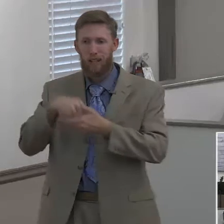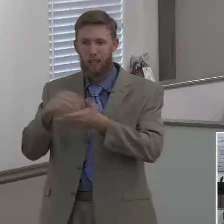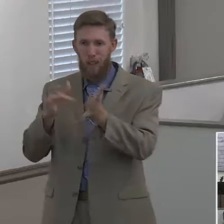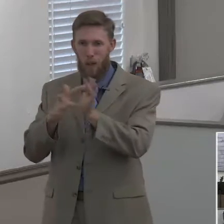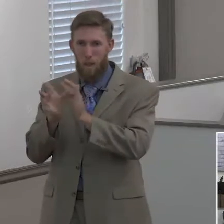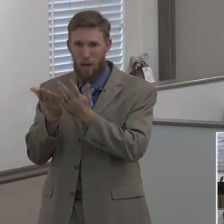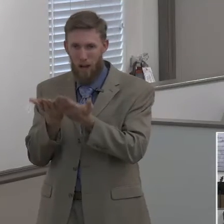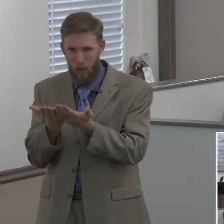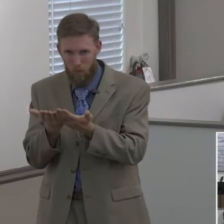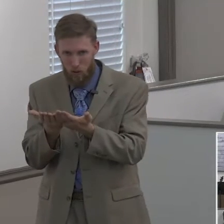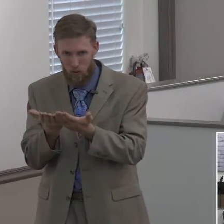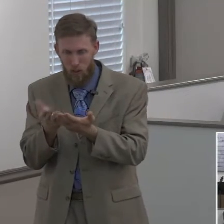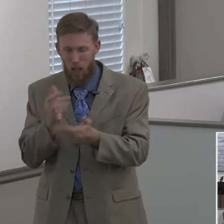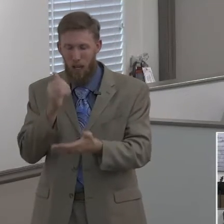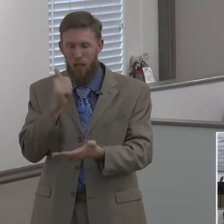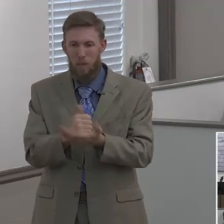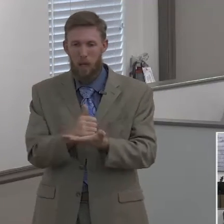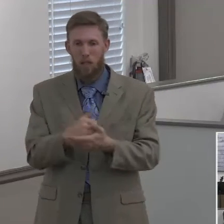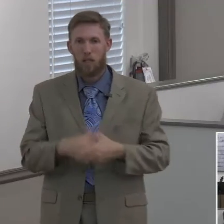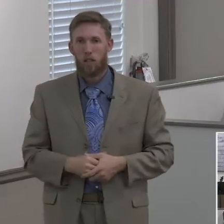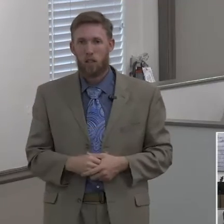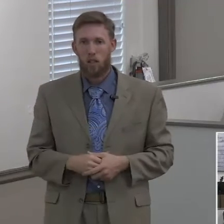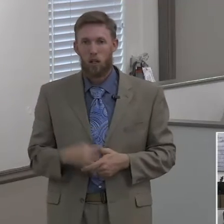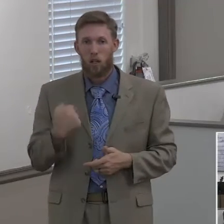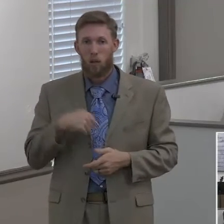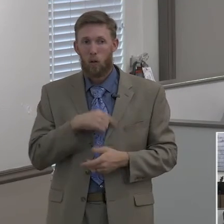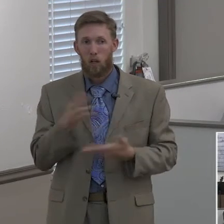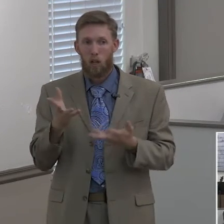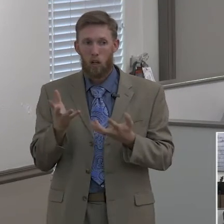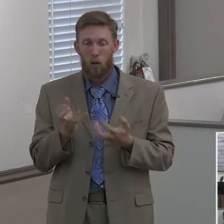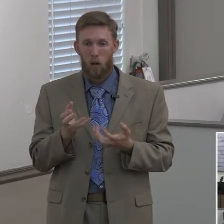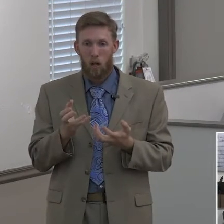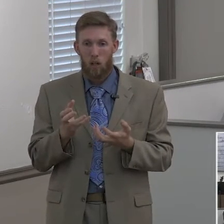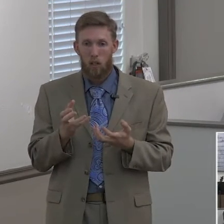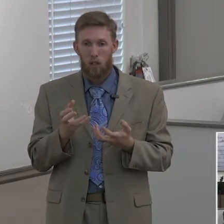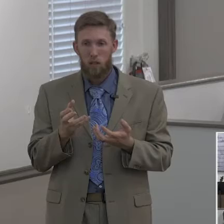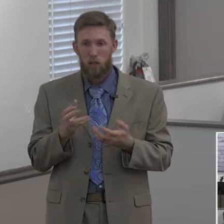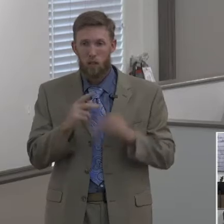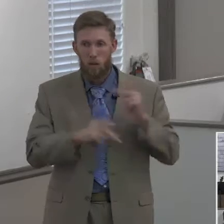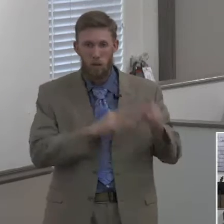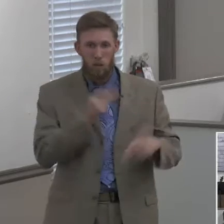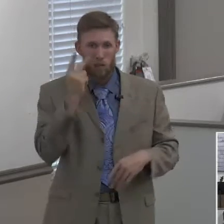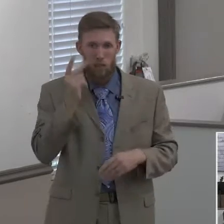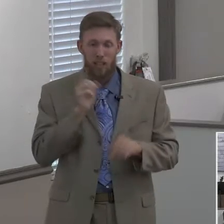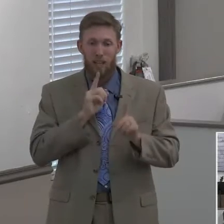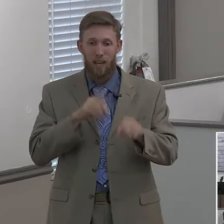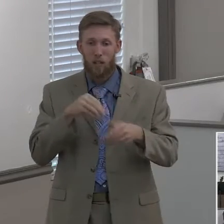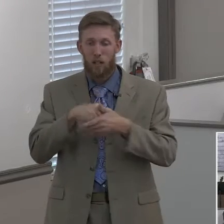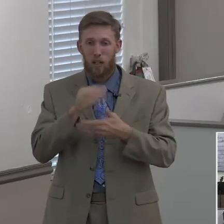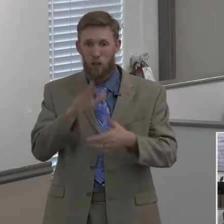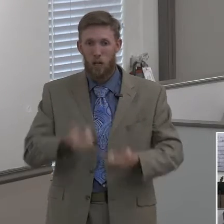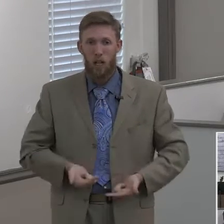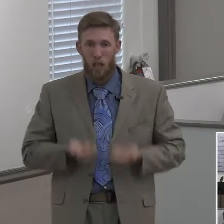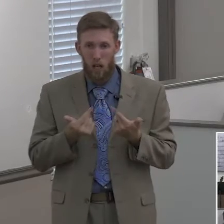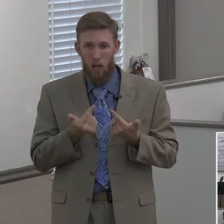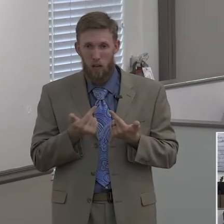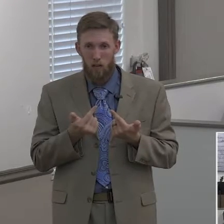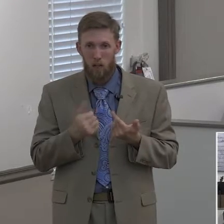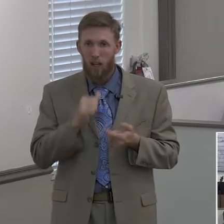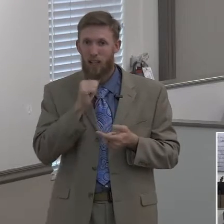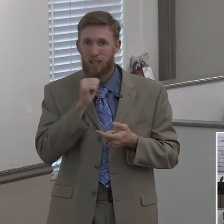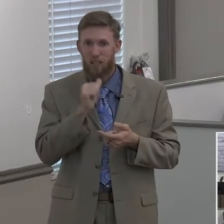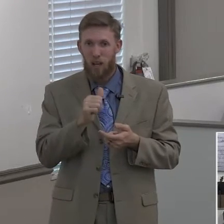In the Scriptures. Amen. So we want our counselees to see that the answer for your life is not in living by